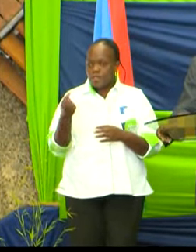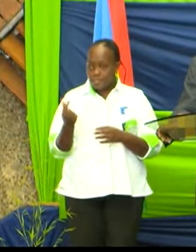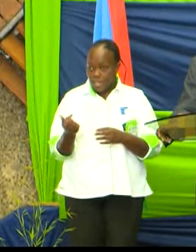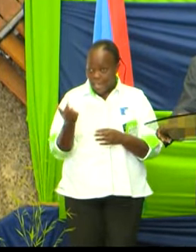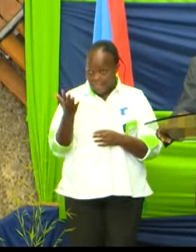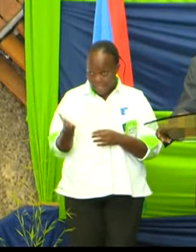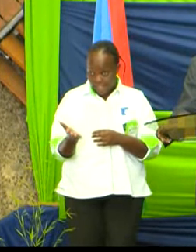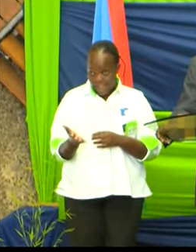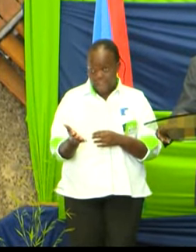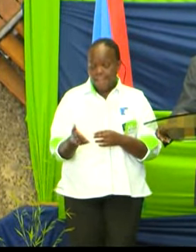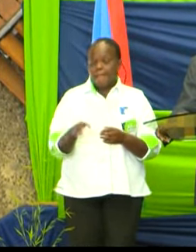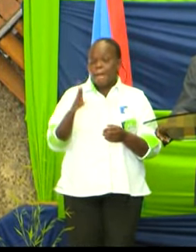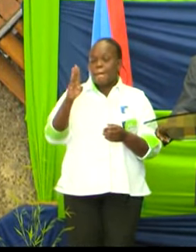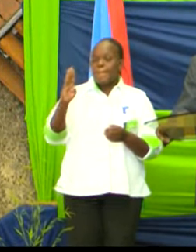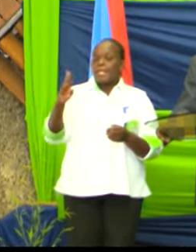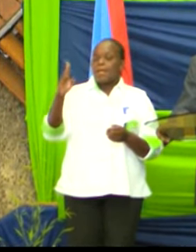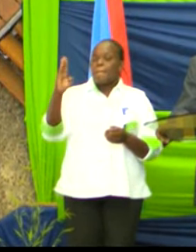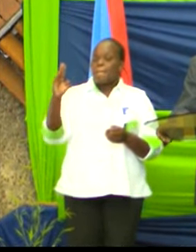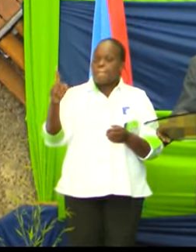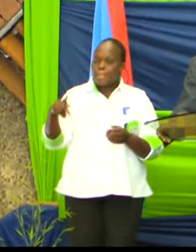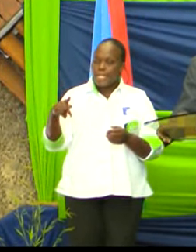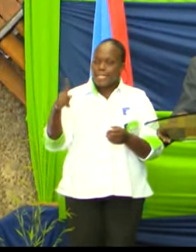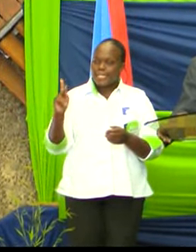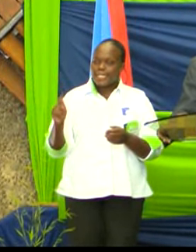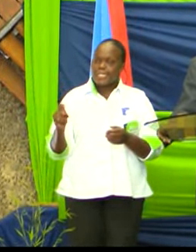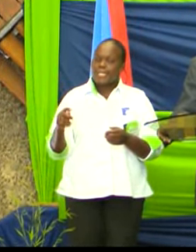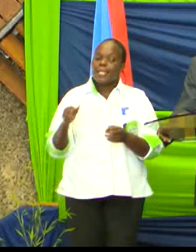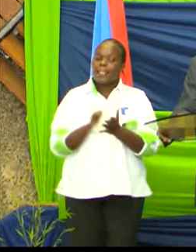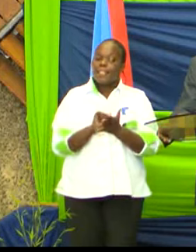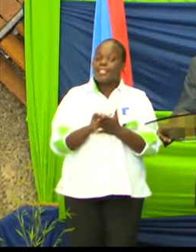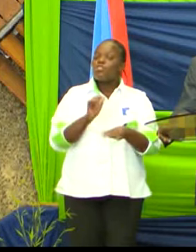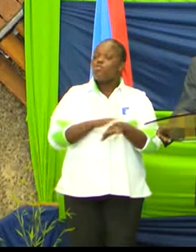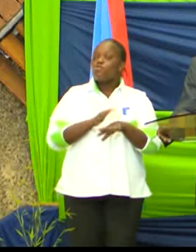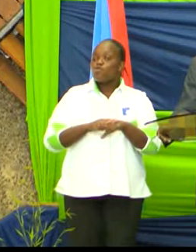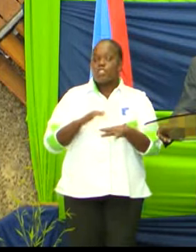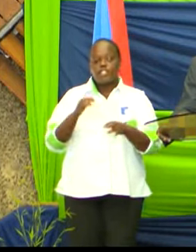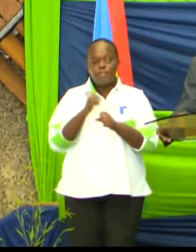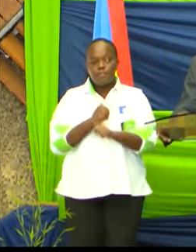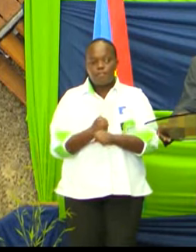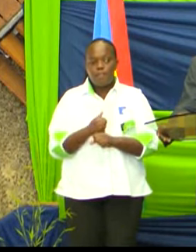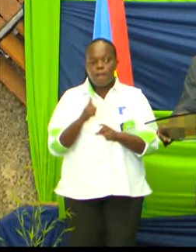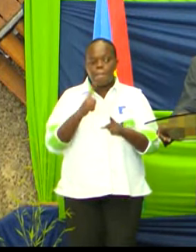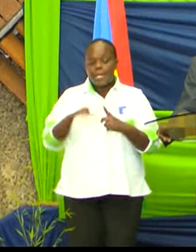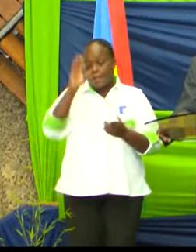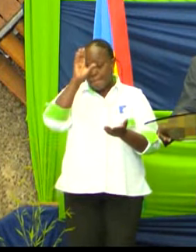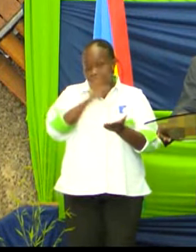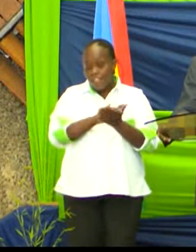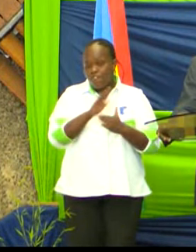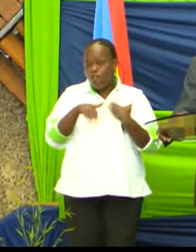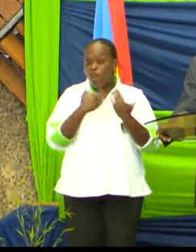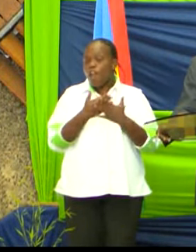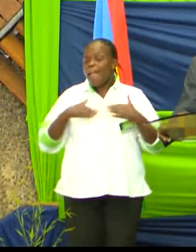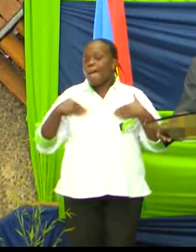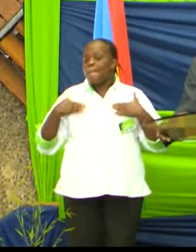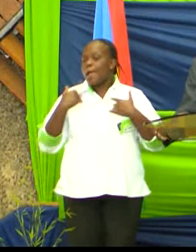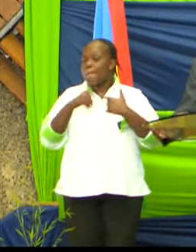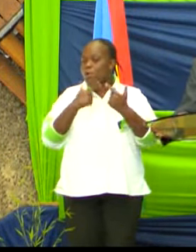shillings PBT. This was an excellent performance, and I believe we are all happy about